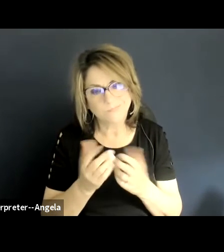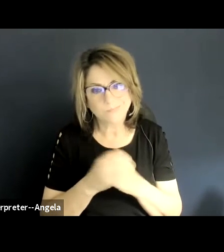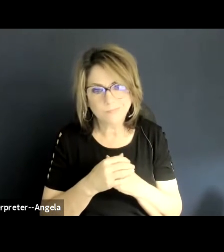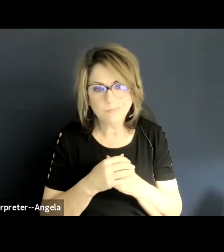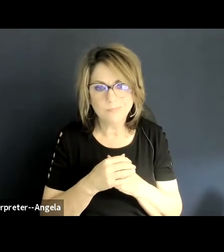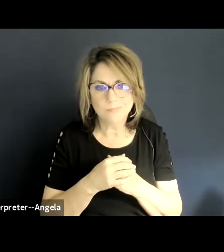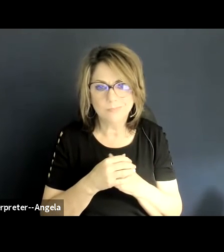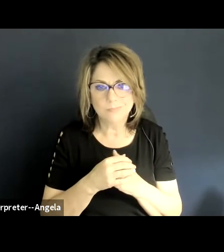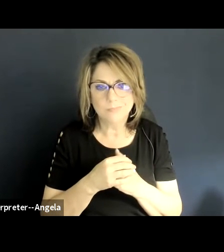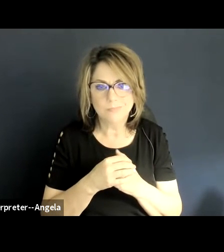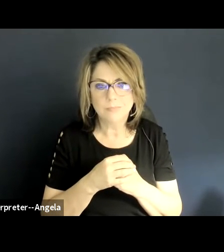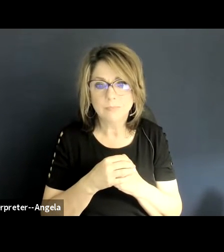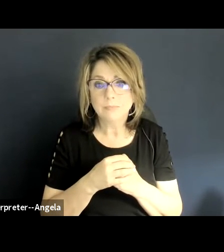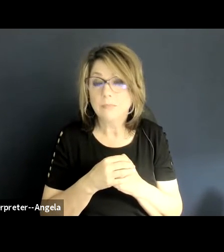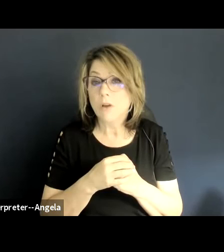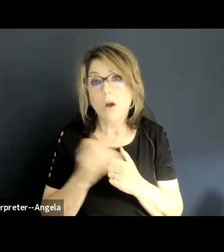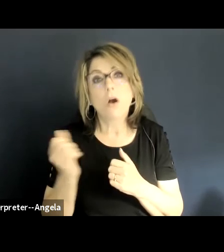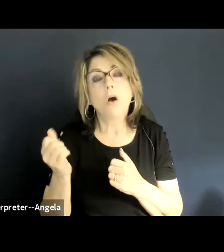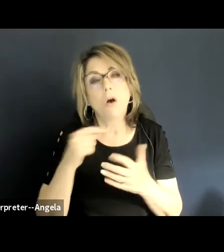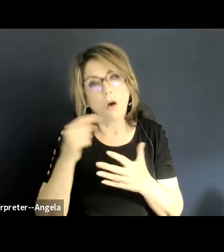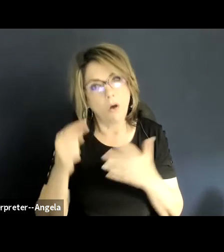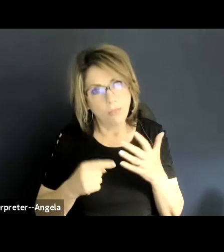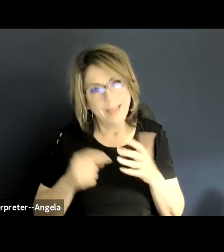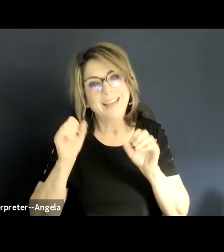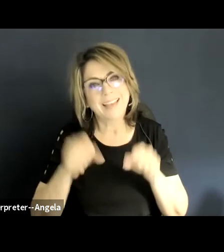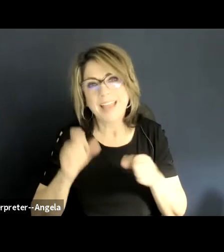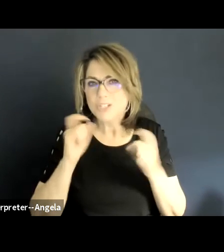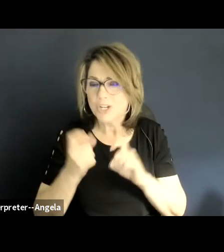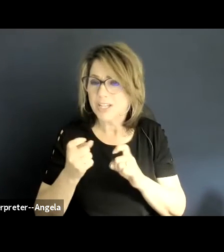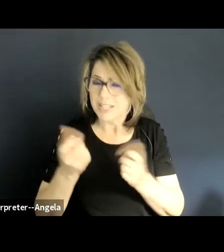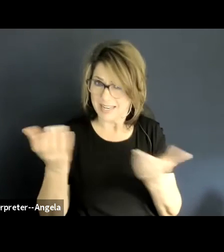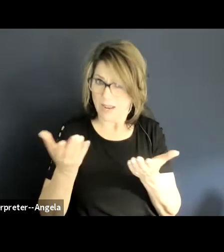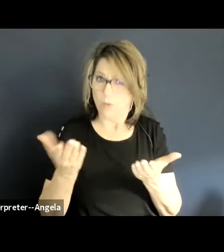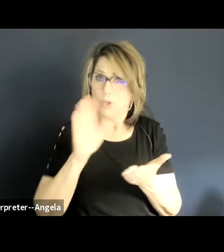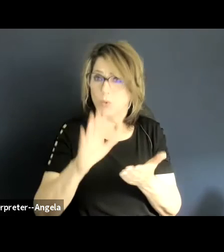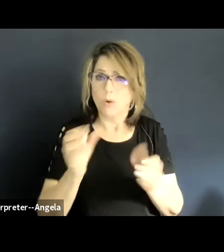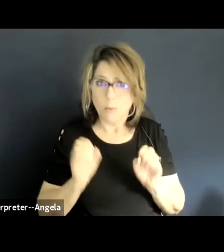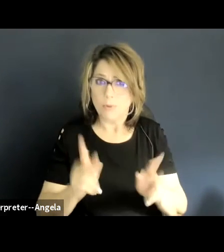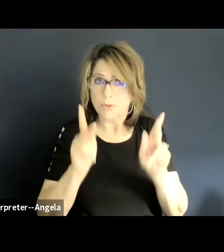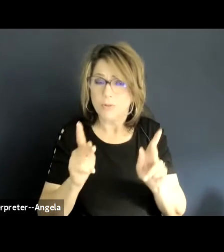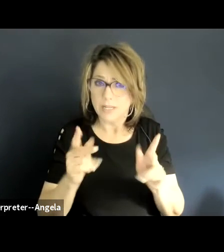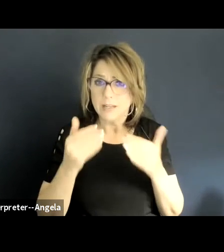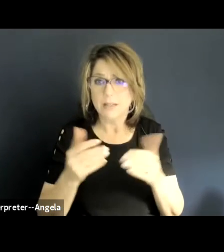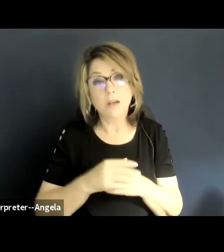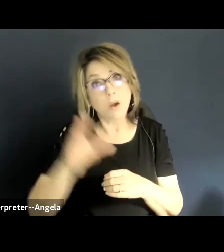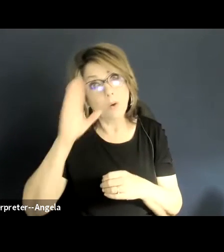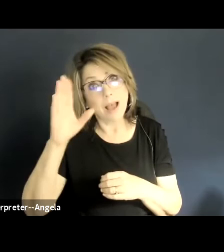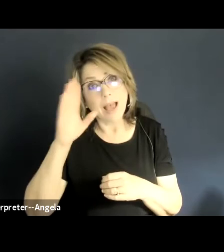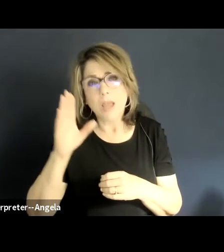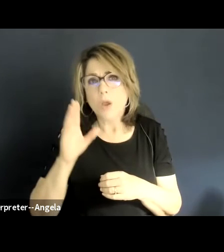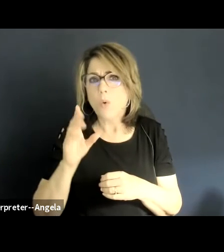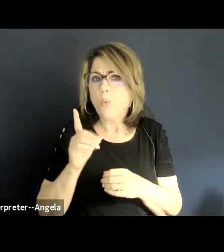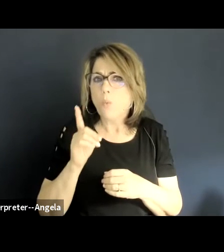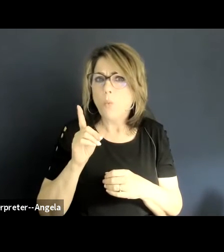So all of that can change, and this is your opportunity to do so. Hi, Jeff. We do have